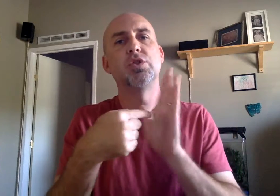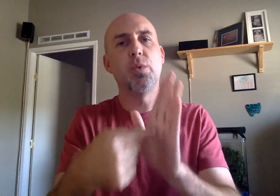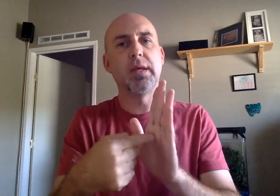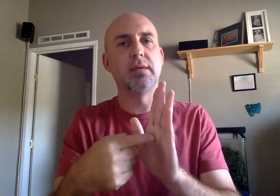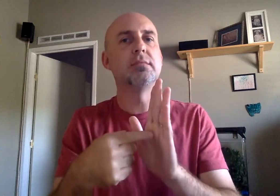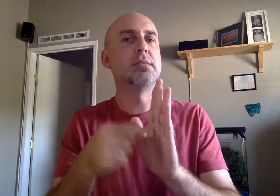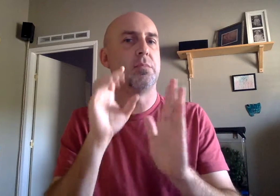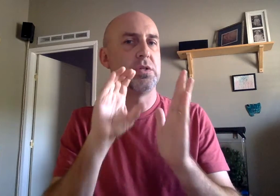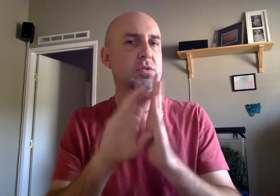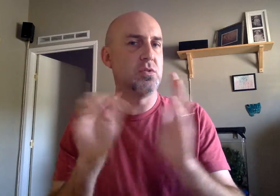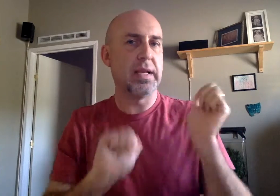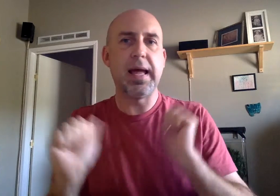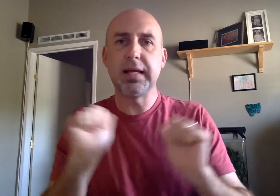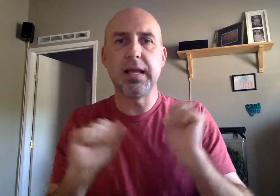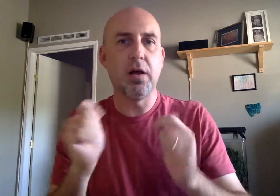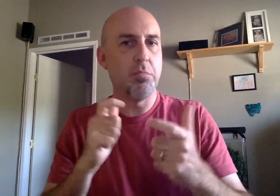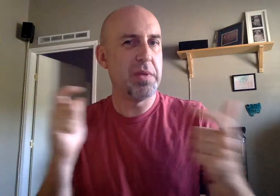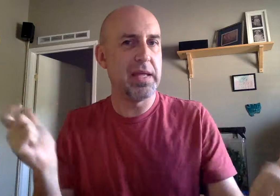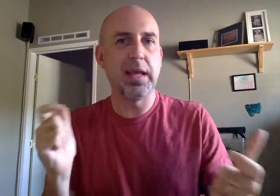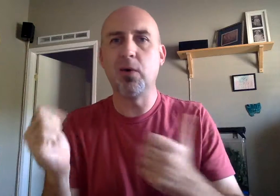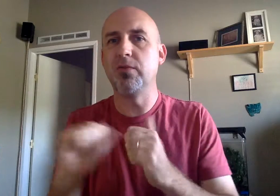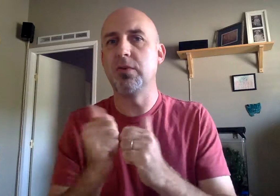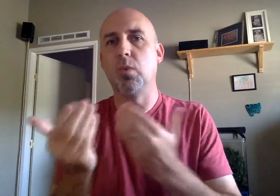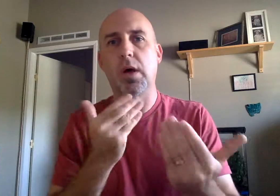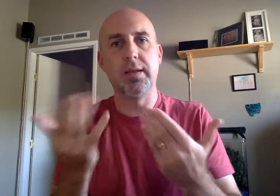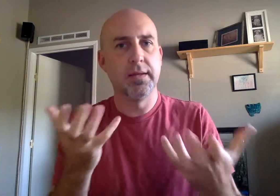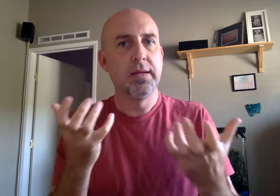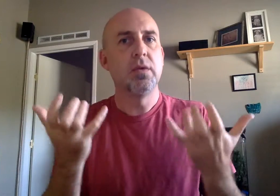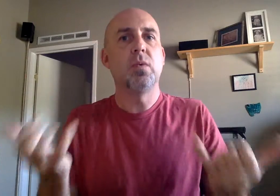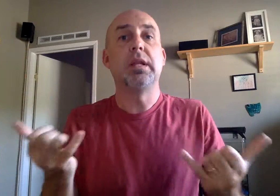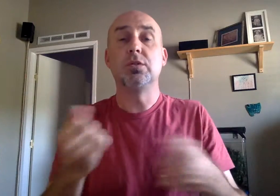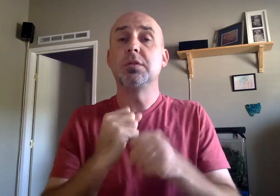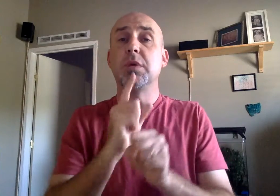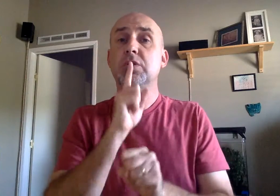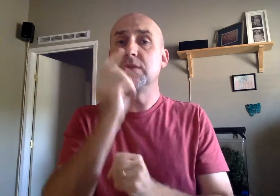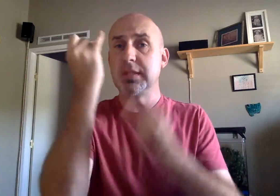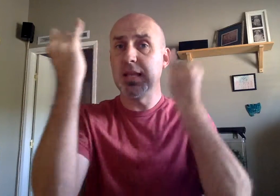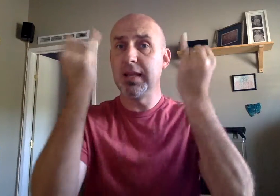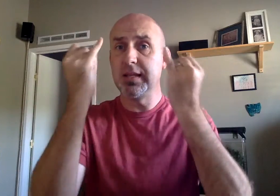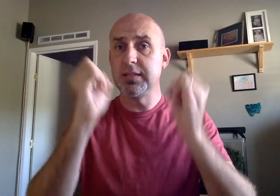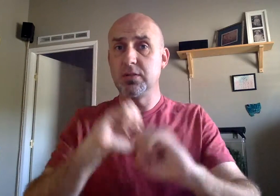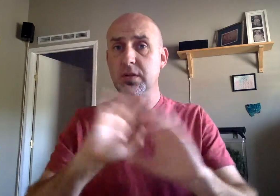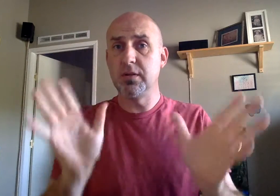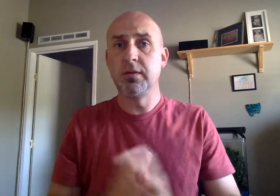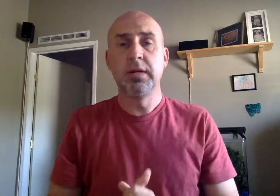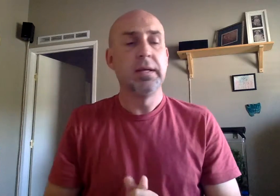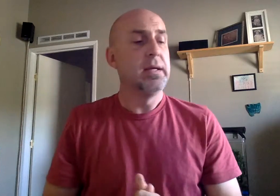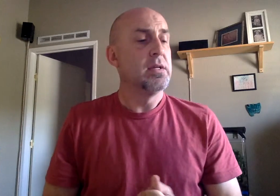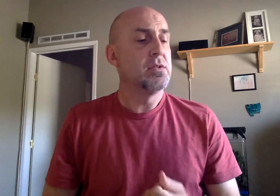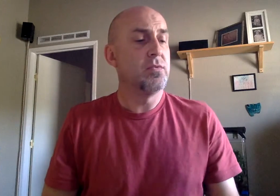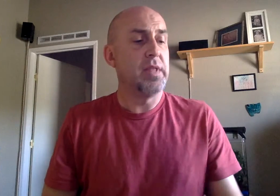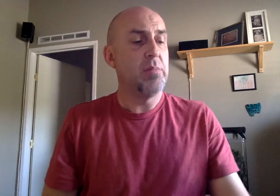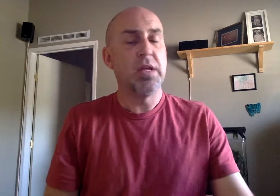showing the pictures. You can act out big however you want right now just to make sure that the ideas are clear. So for that page